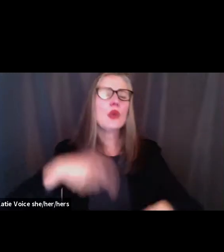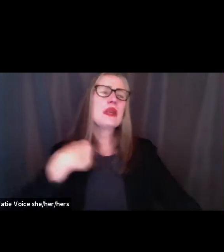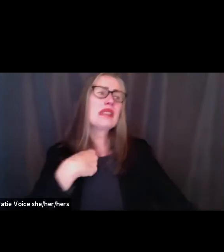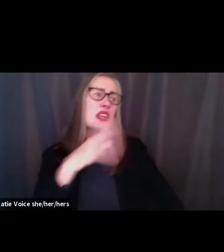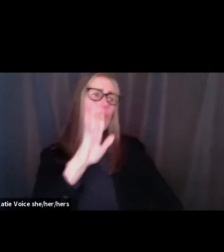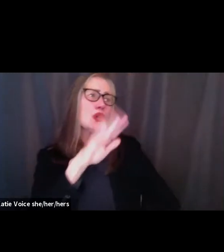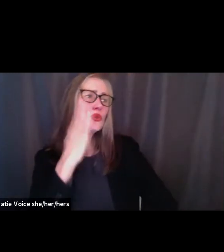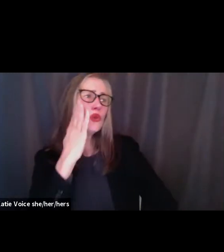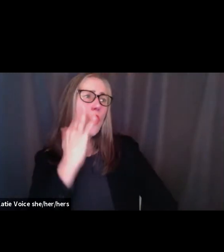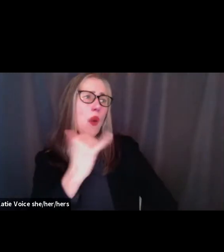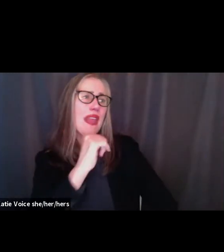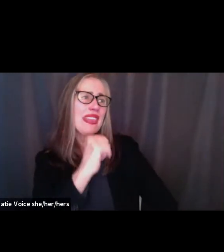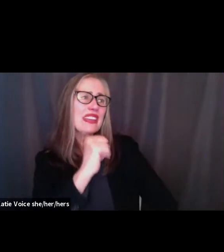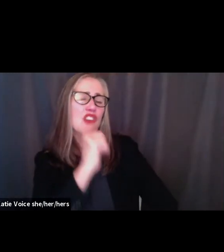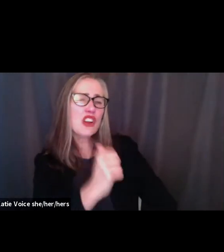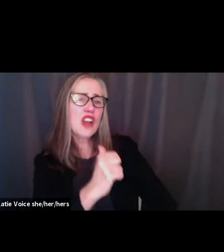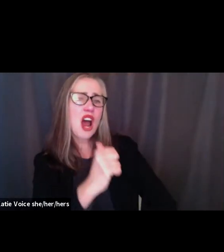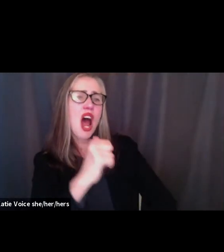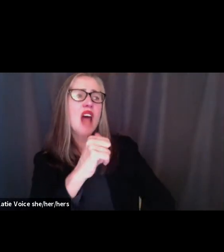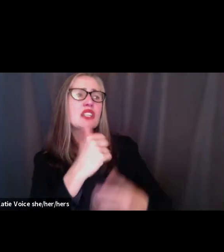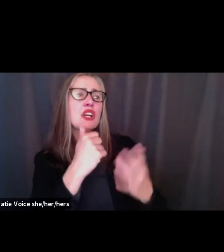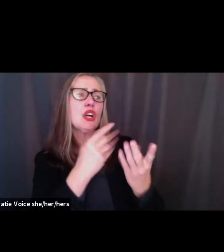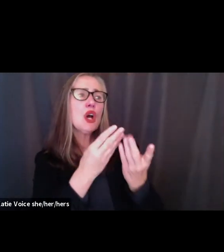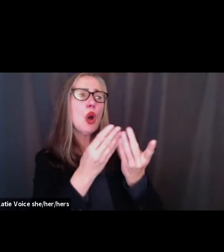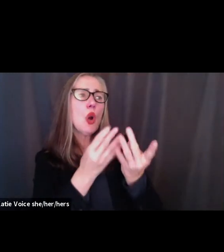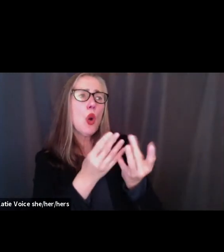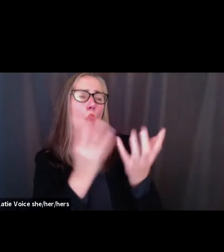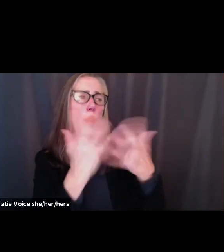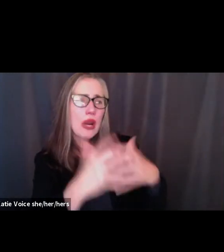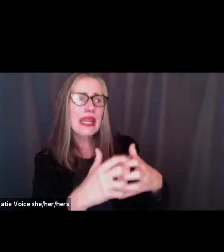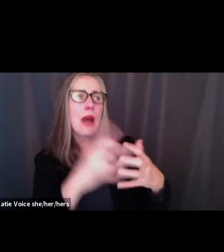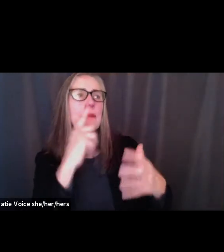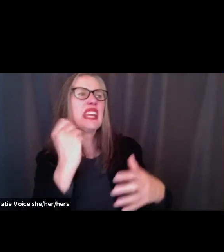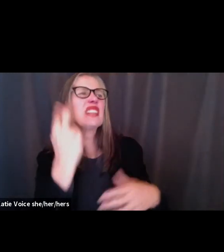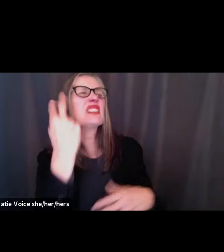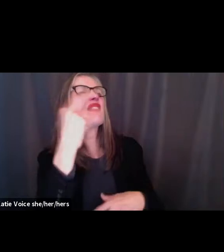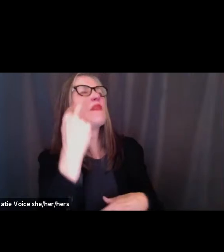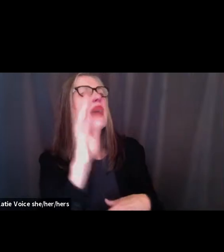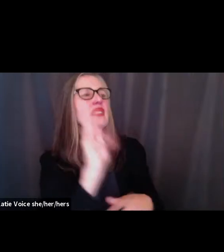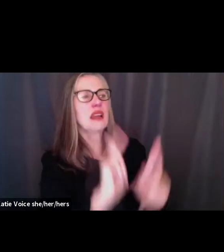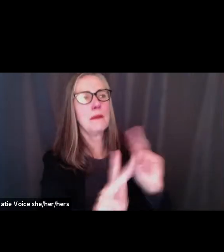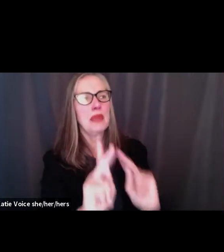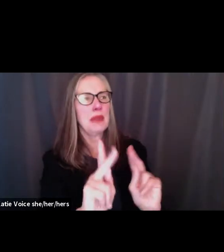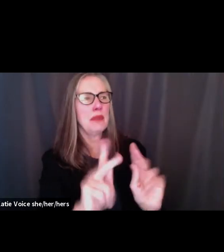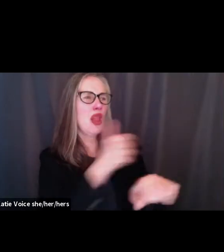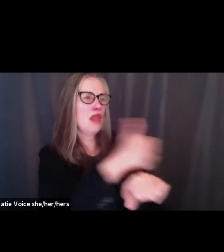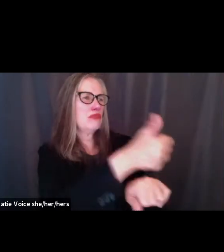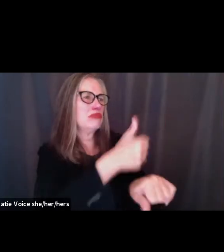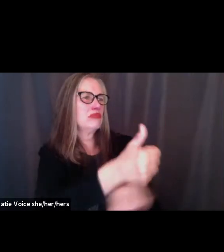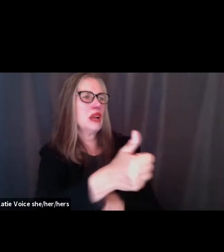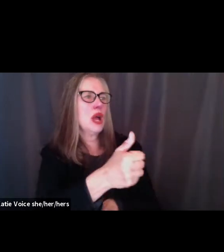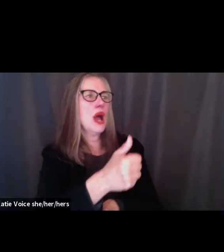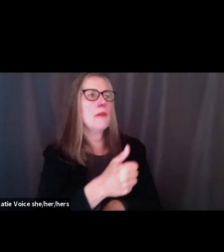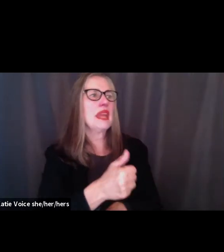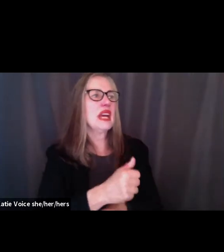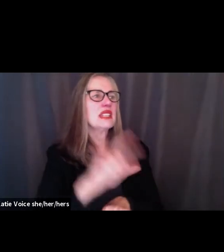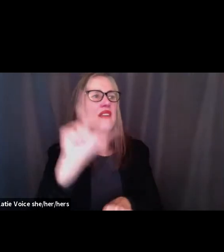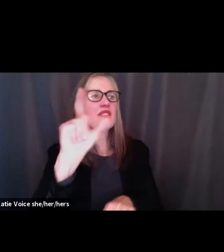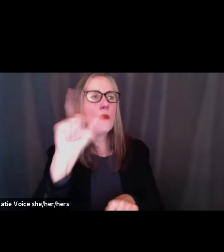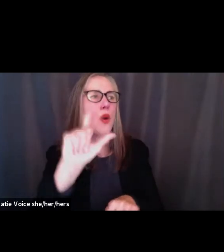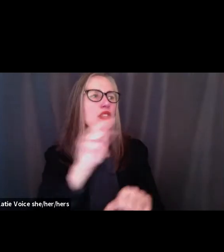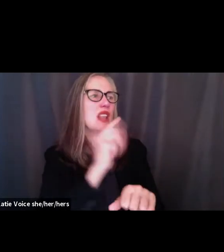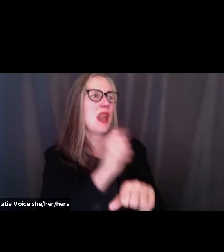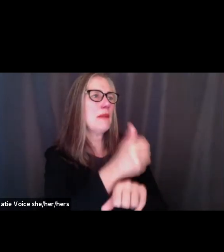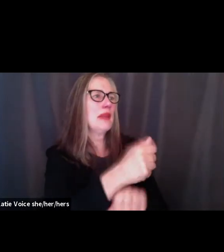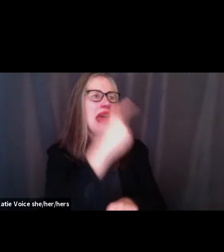why things are not working out. It's because of those Mexicans, because of these Muslims, and because of those